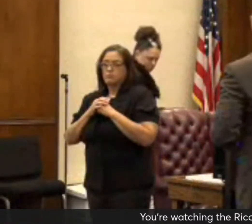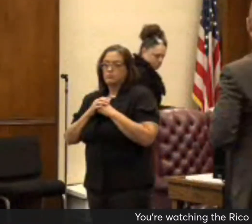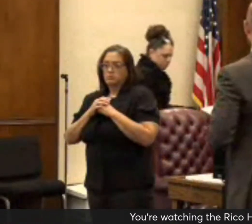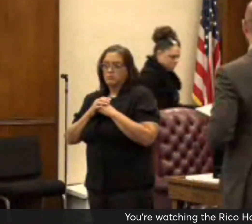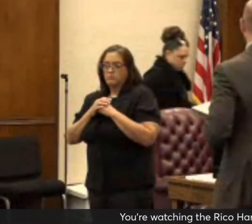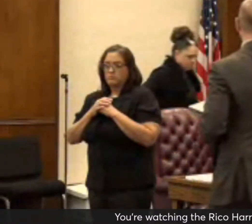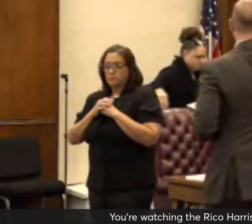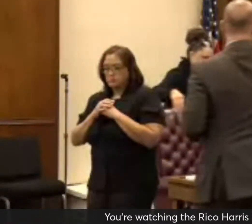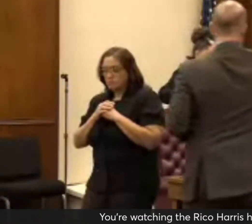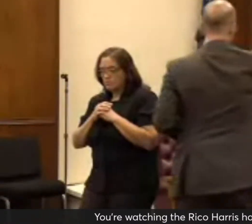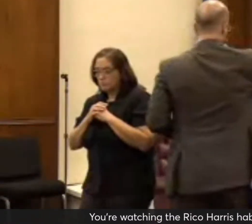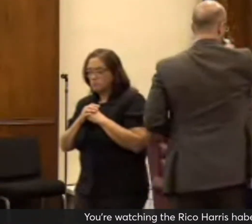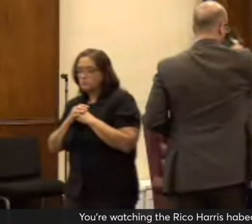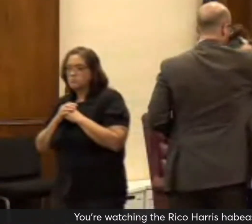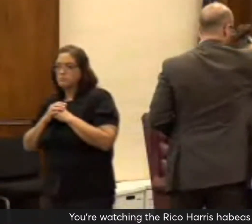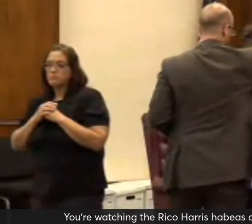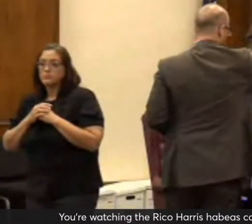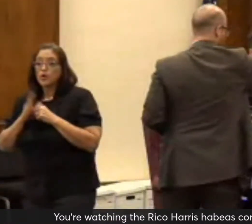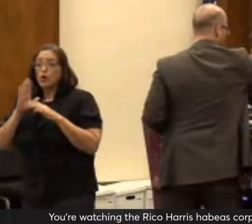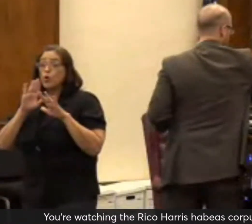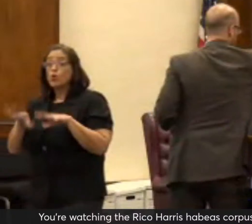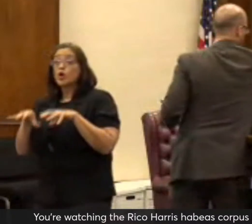Let me ask, any